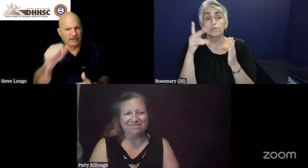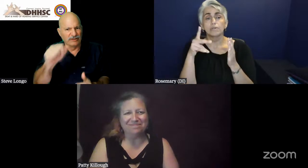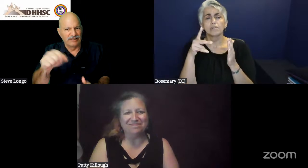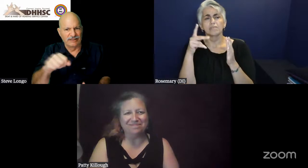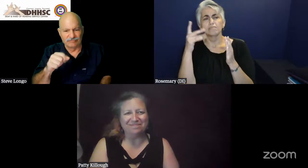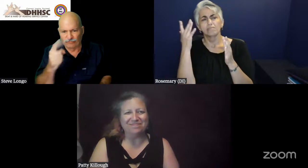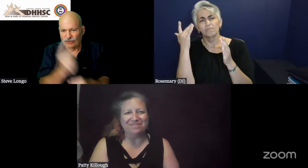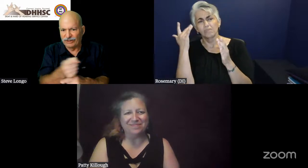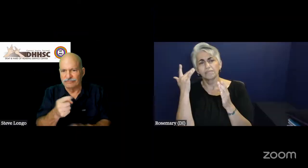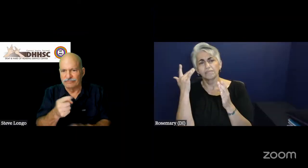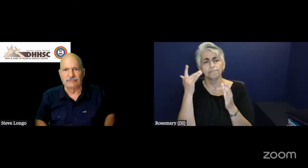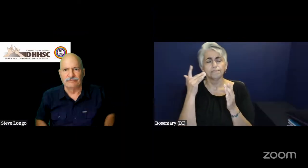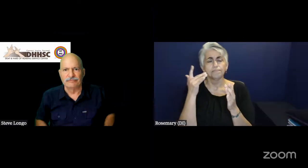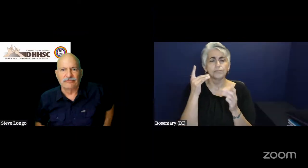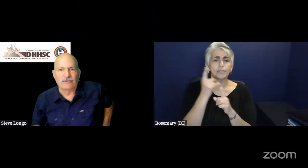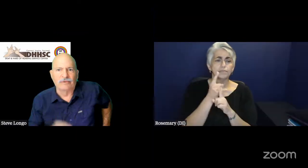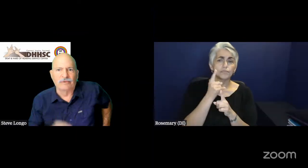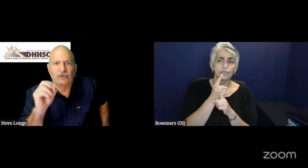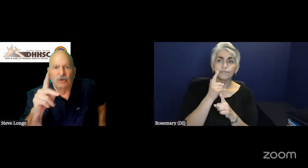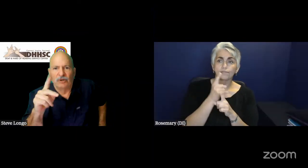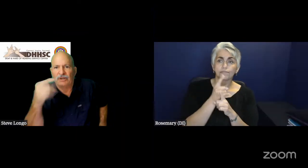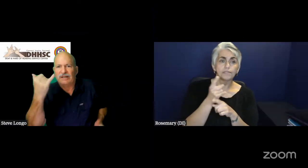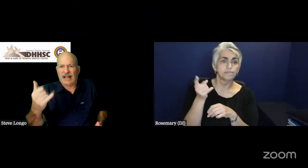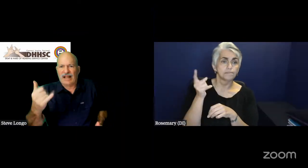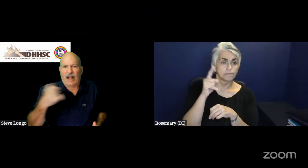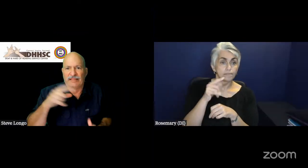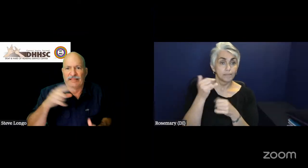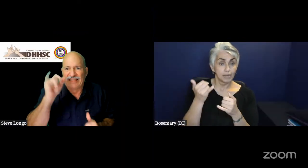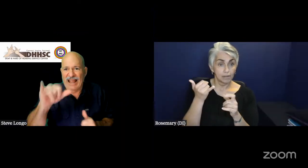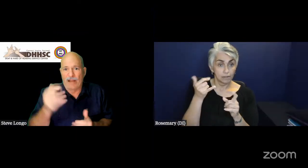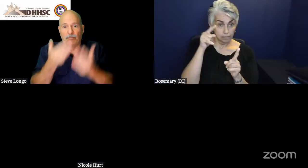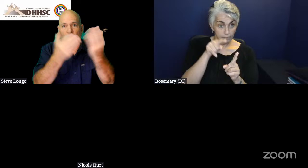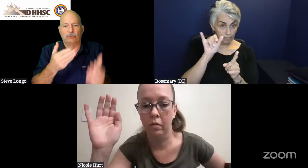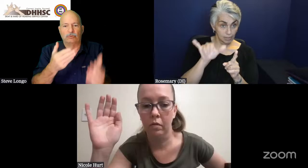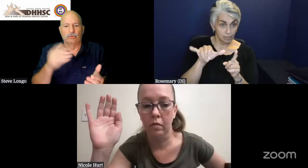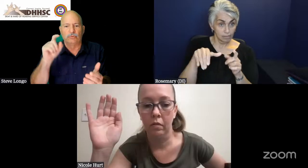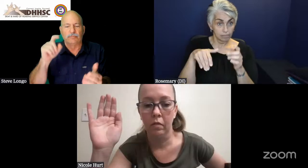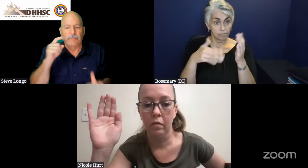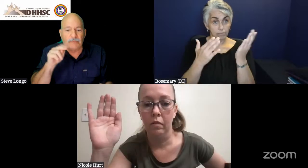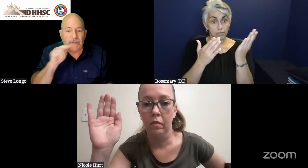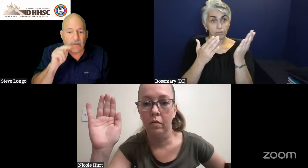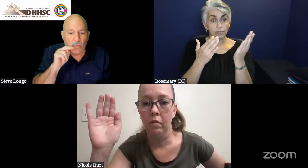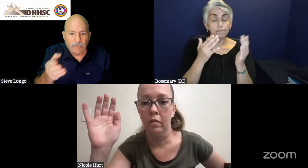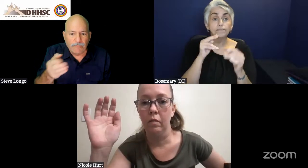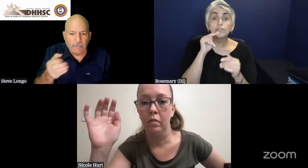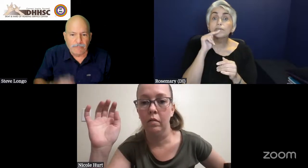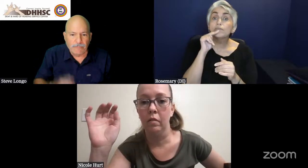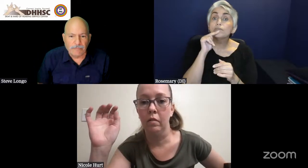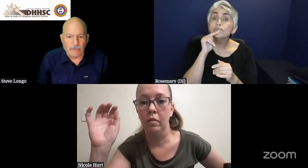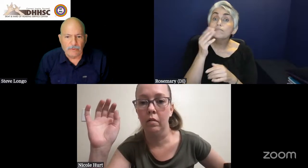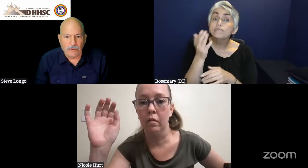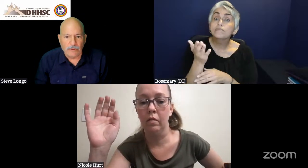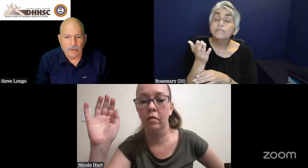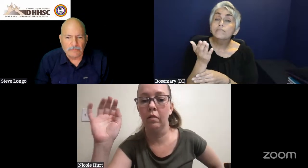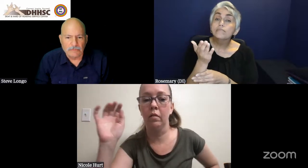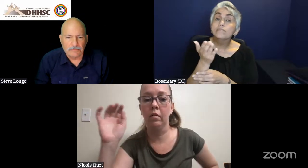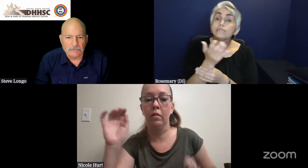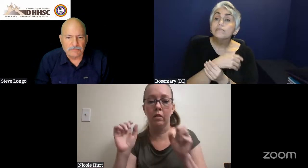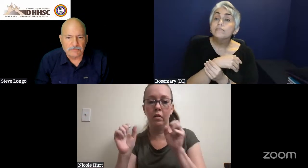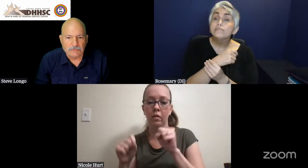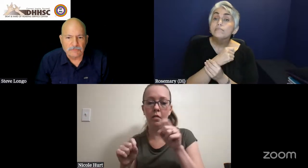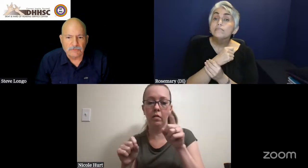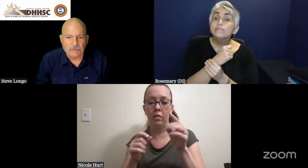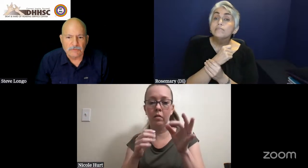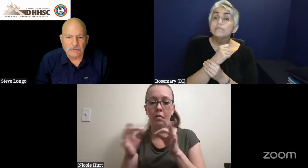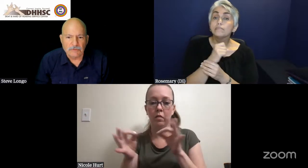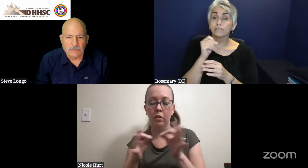Steve says, thank you for bringing that up. And now we can tell you the reason. Yes. Thank you for that.